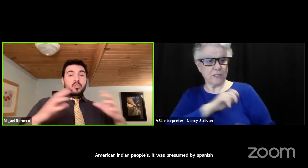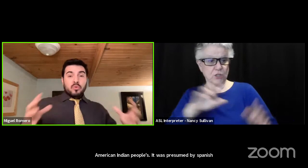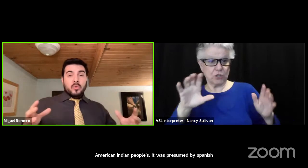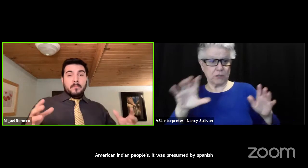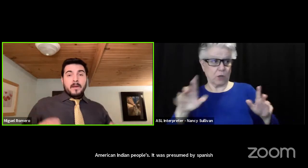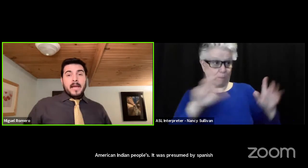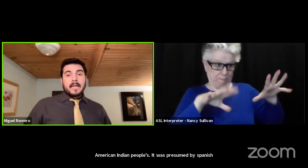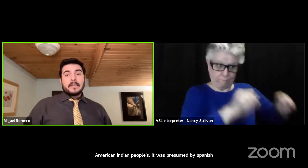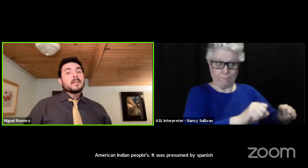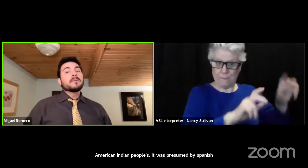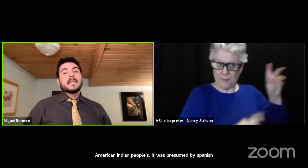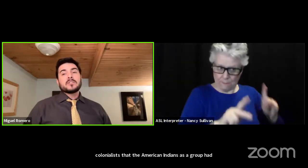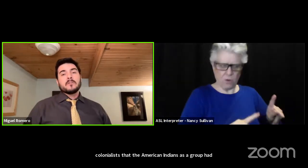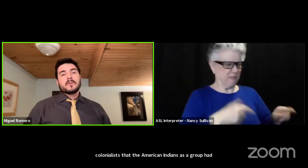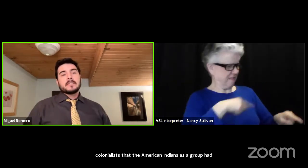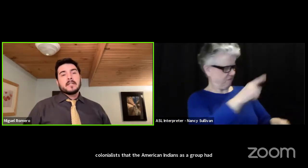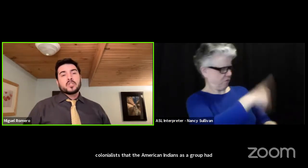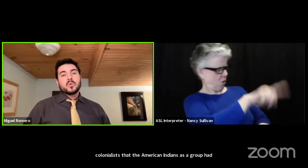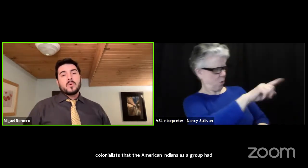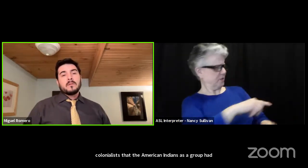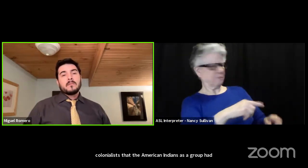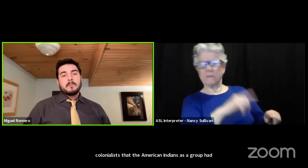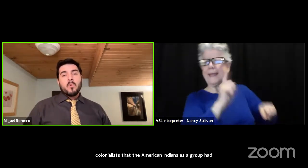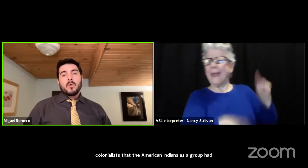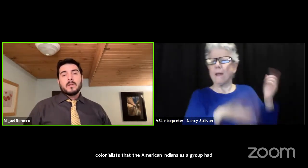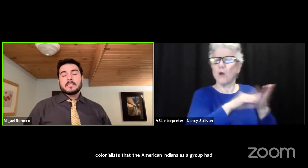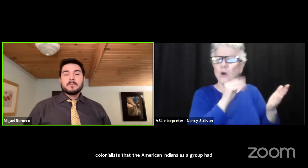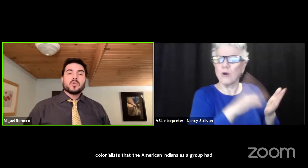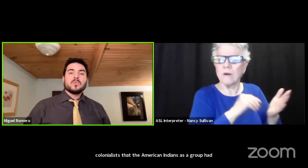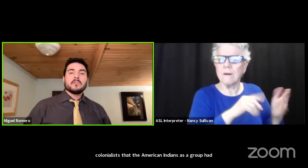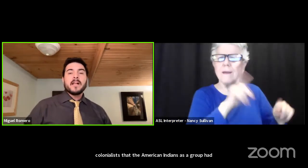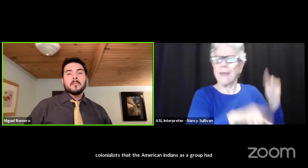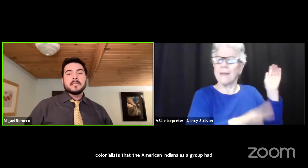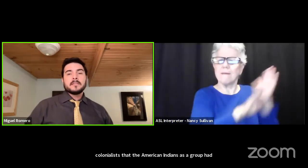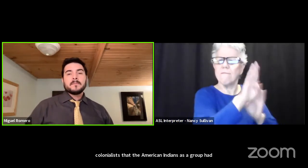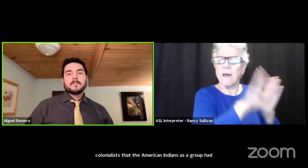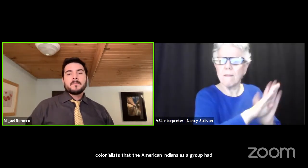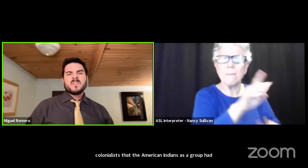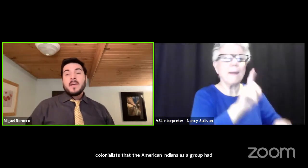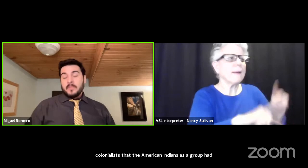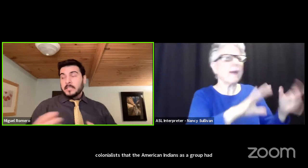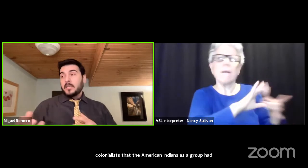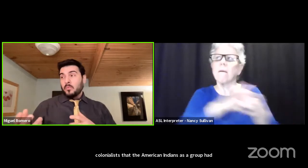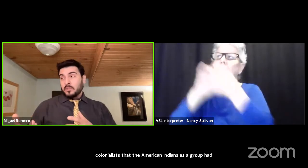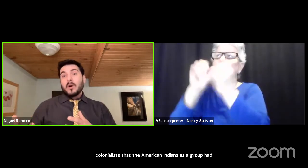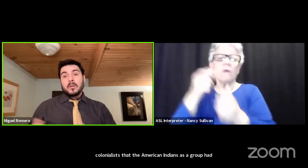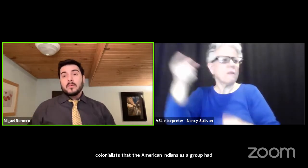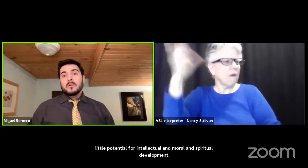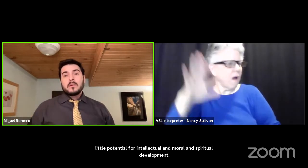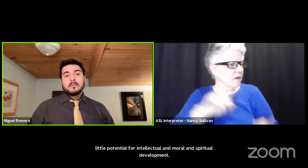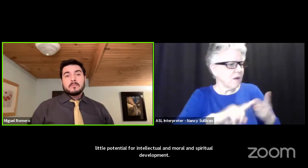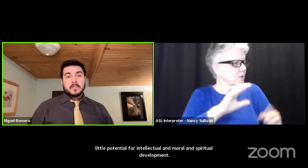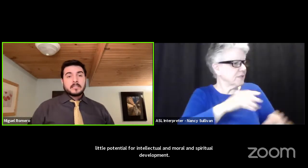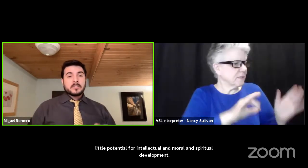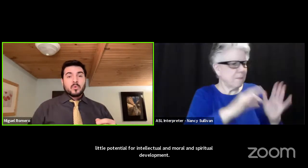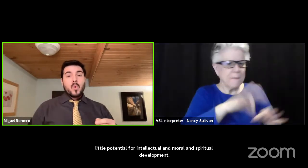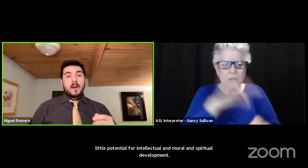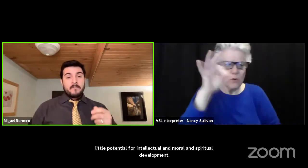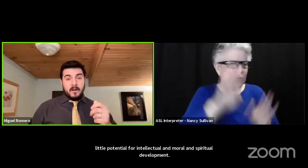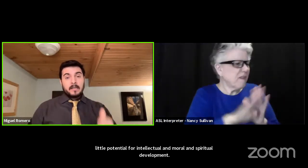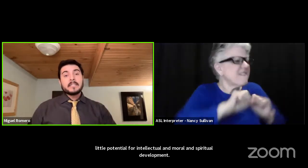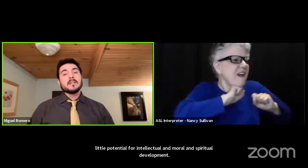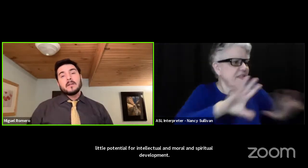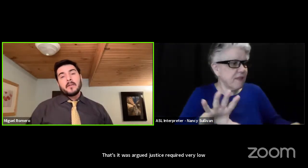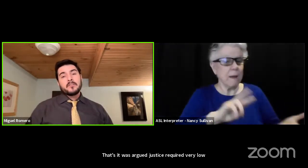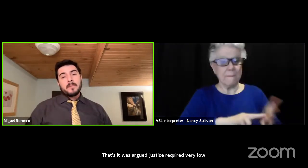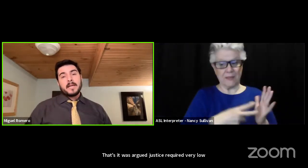Amerindians as a group had little potential for intellectual and moral and spiritual development. Thus, it was argued justice required